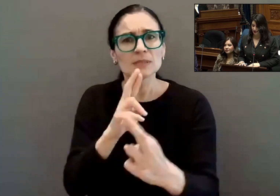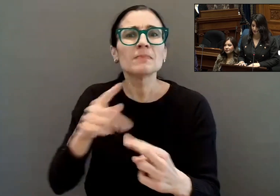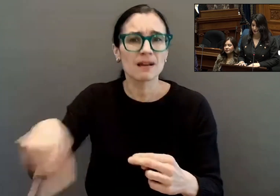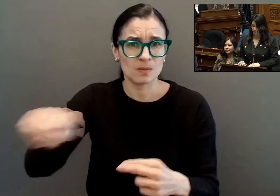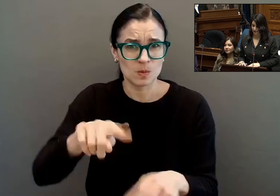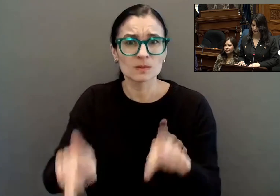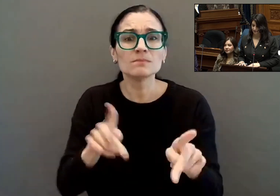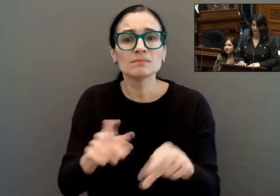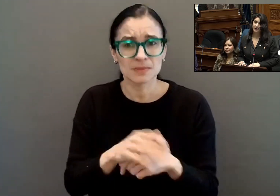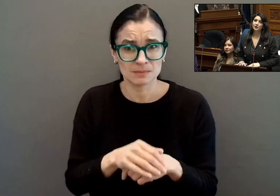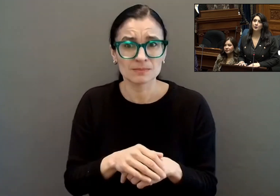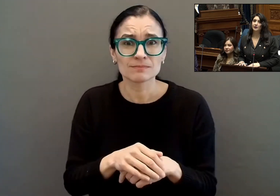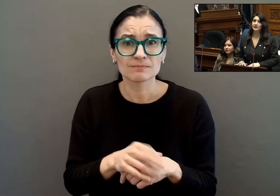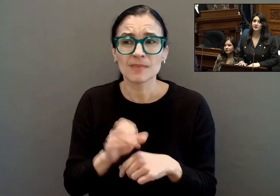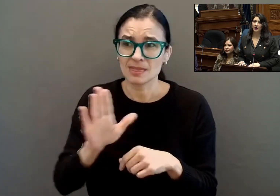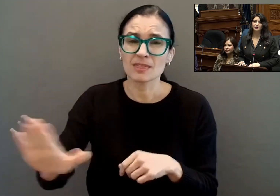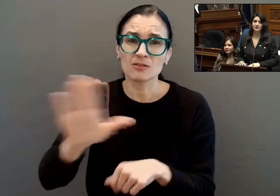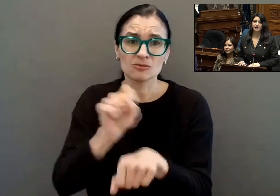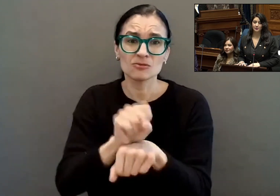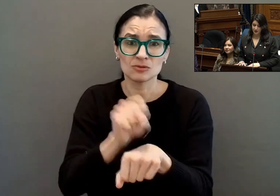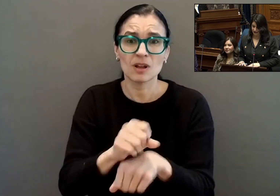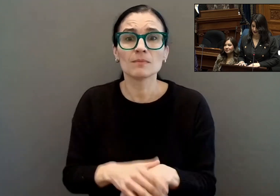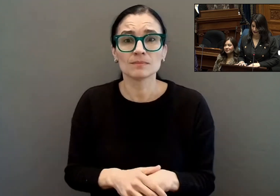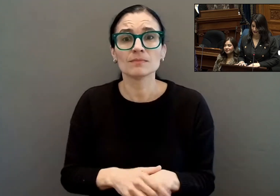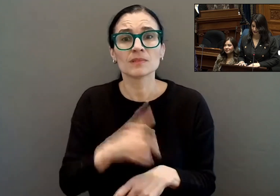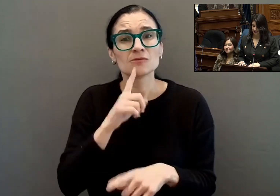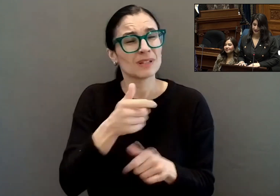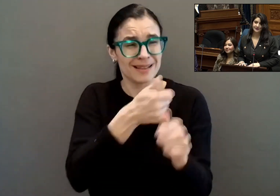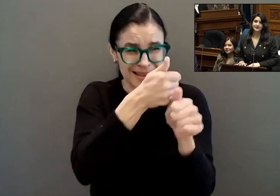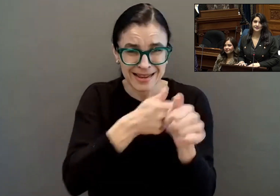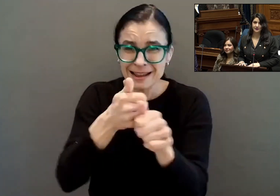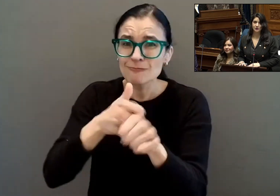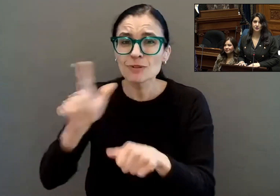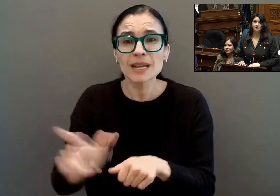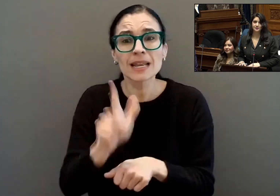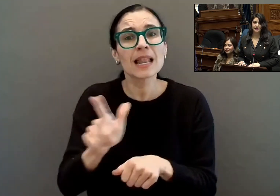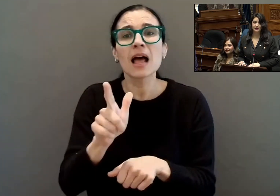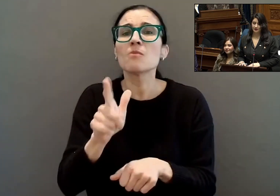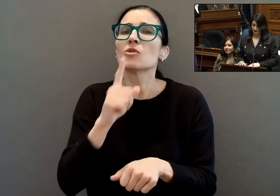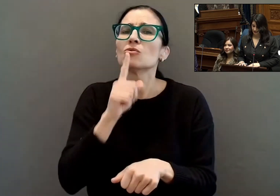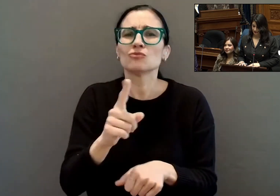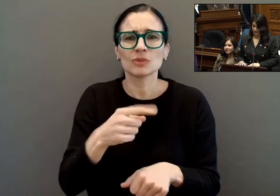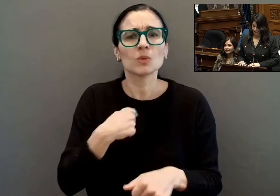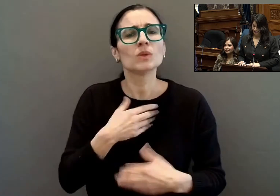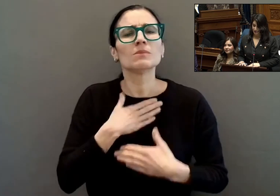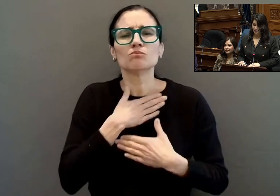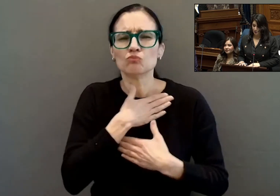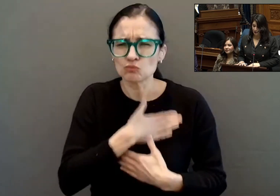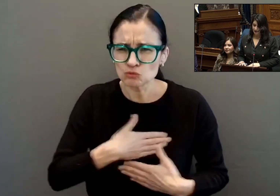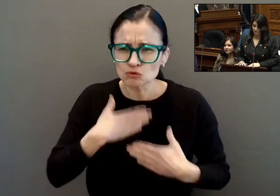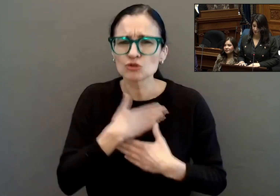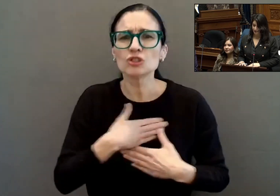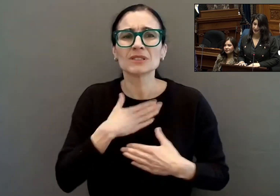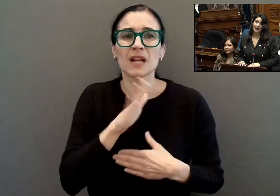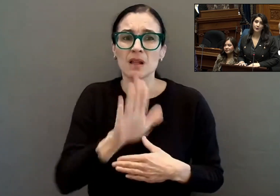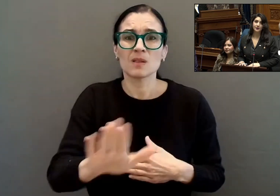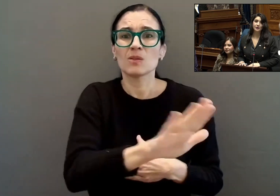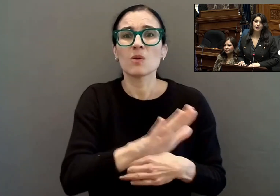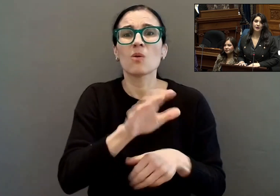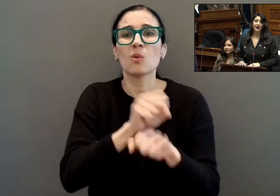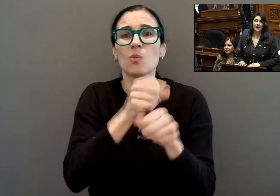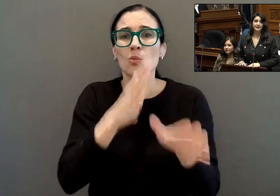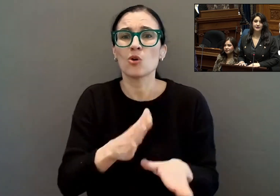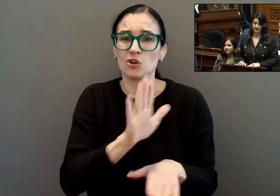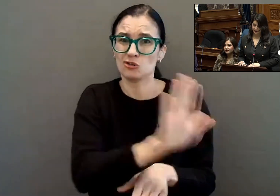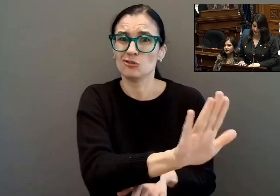every library worker, your work is not just appreciated, it is essential to a more informed,